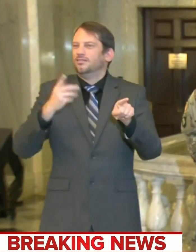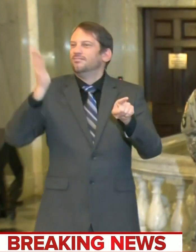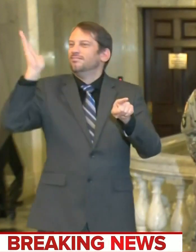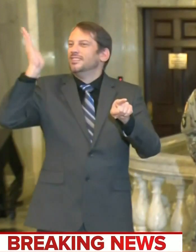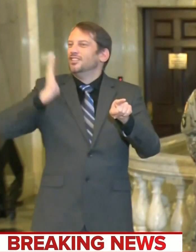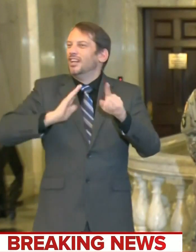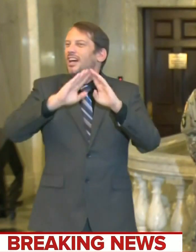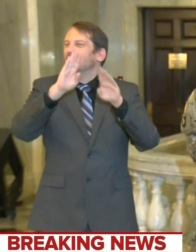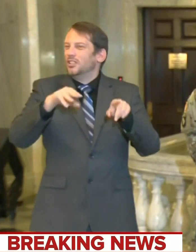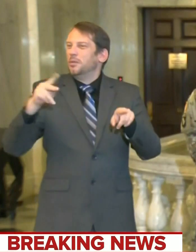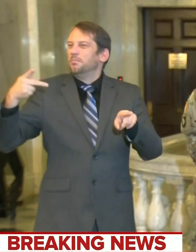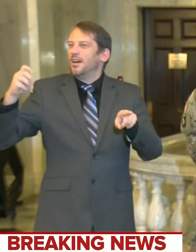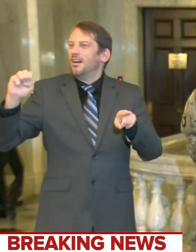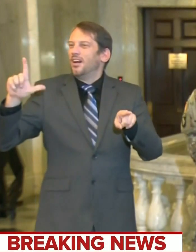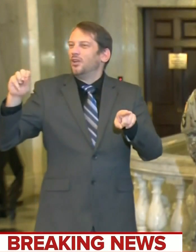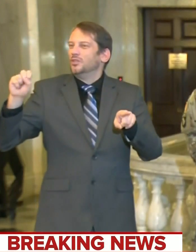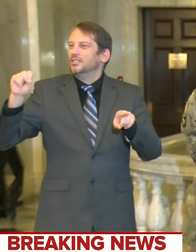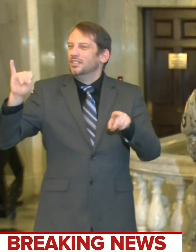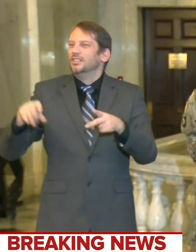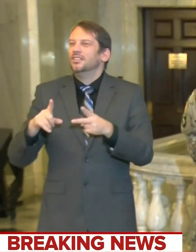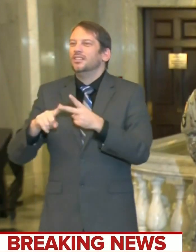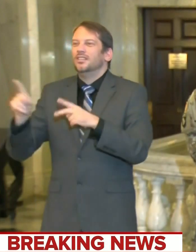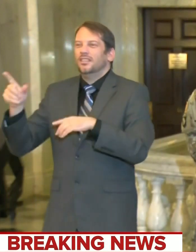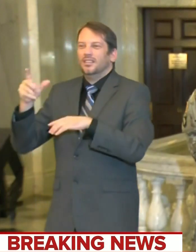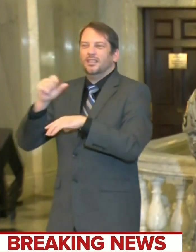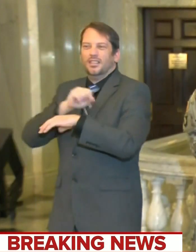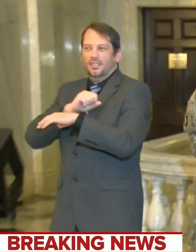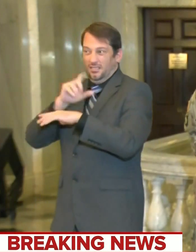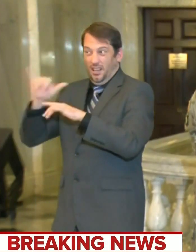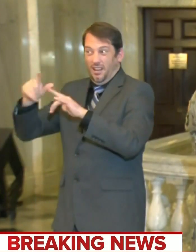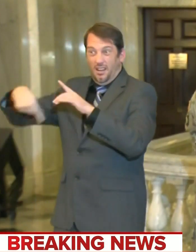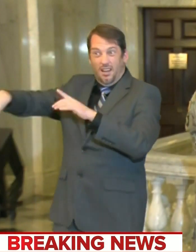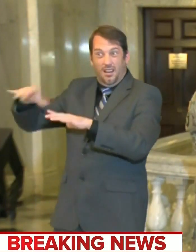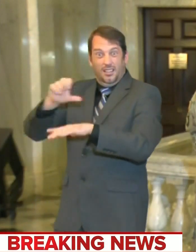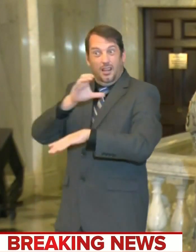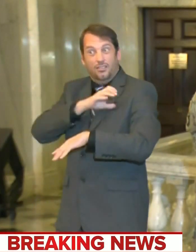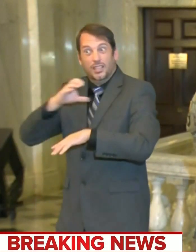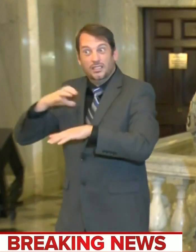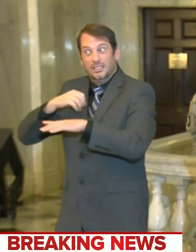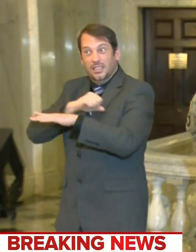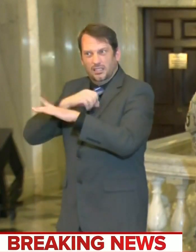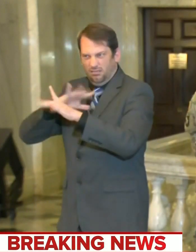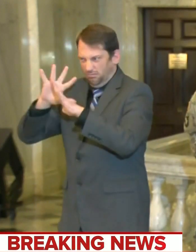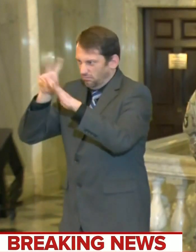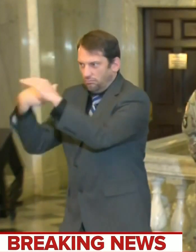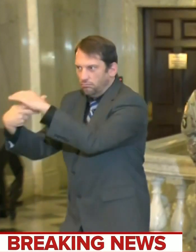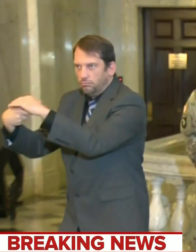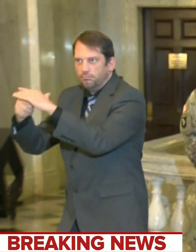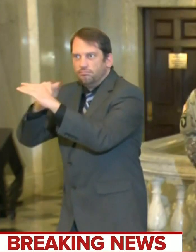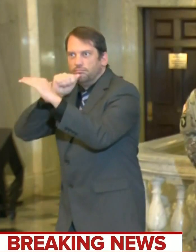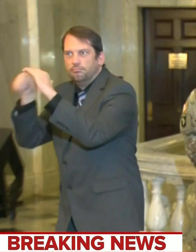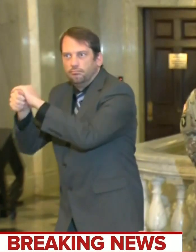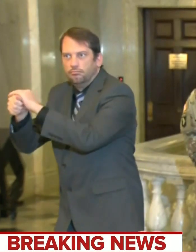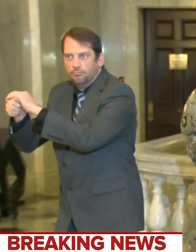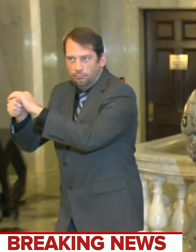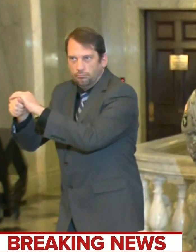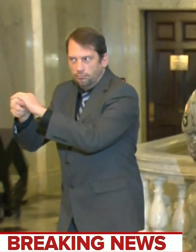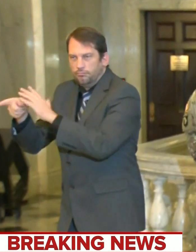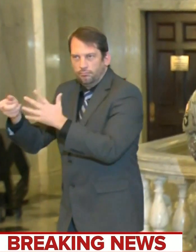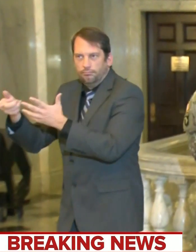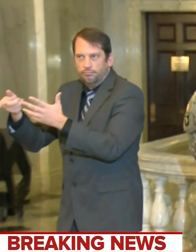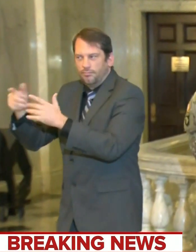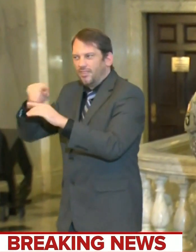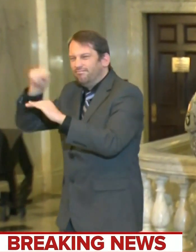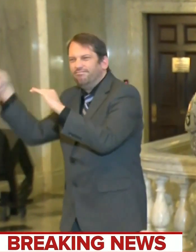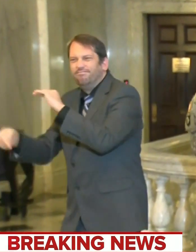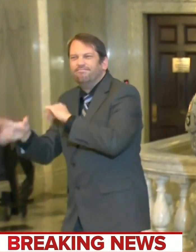in an undisclosed bunker they've been spirited off to, some undisclosed location, that the